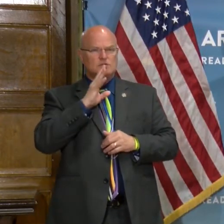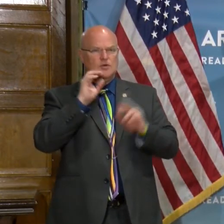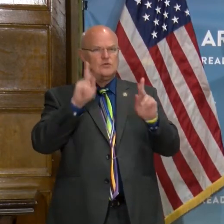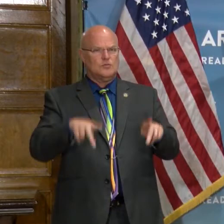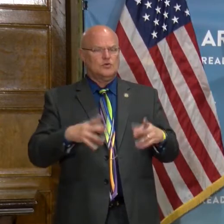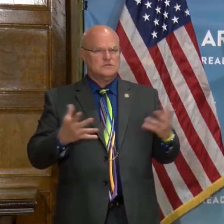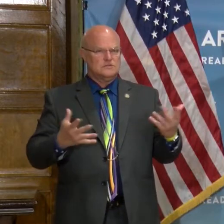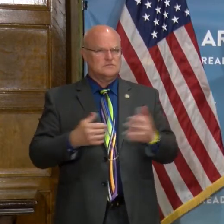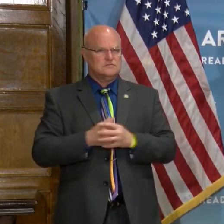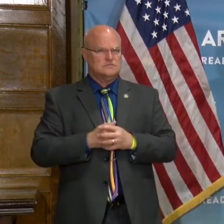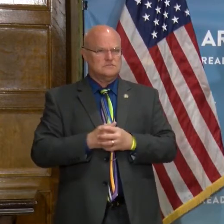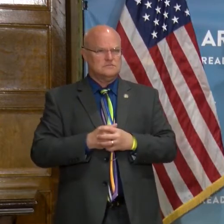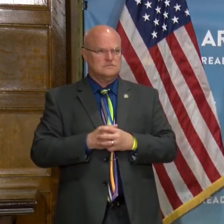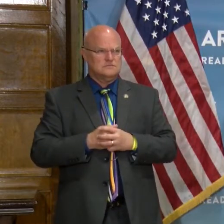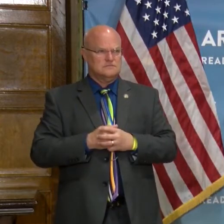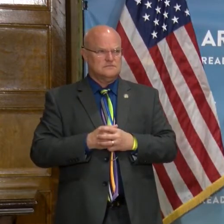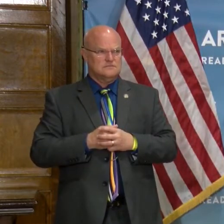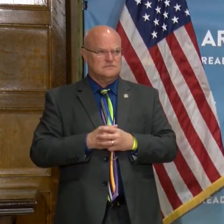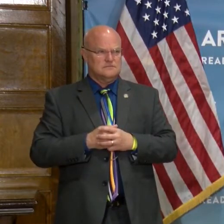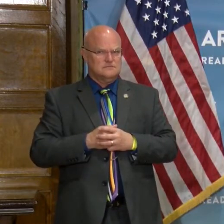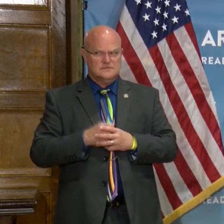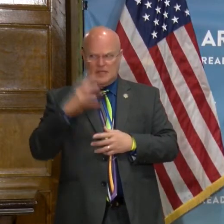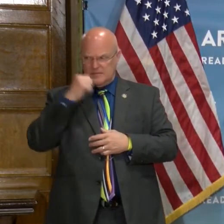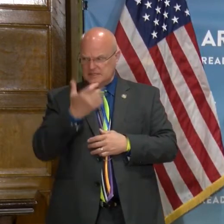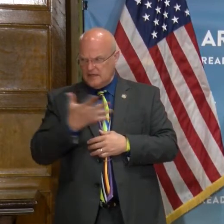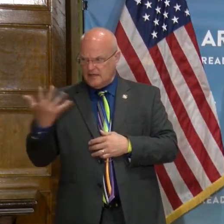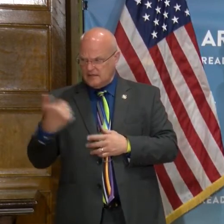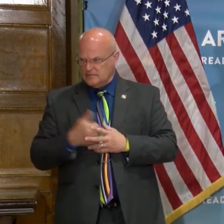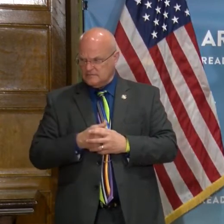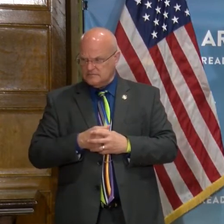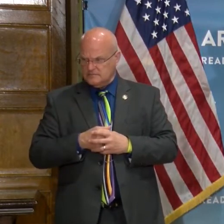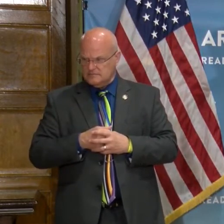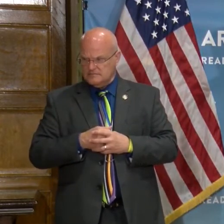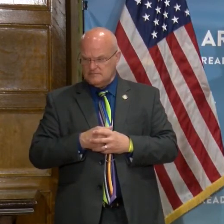so. Well, did I miss anything there?